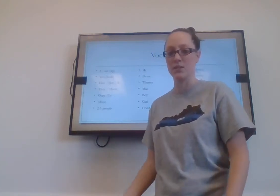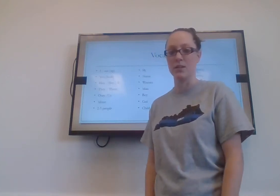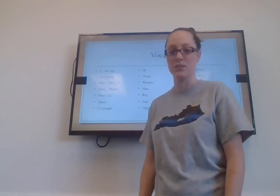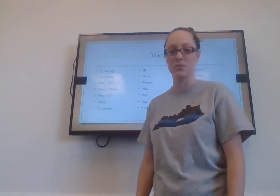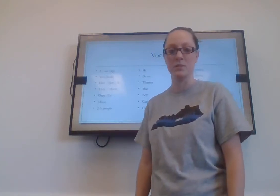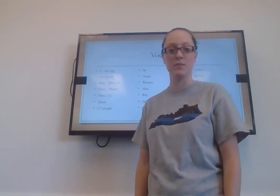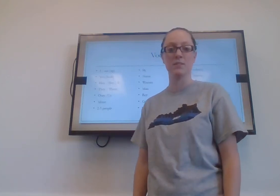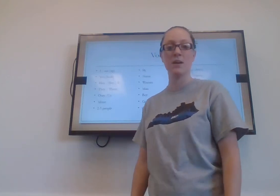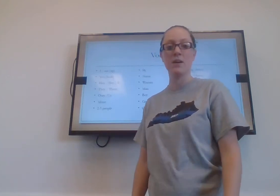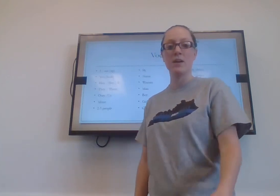Anyways,